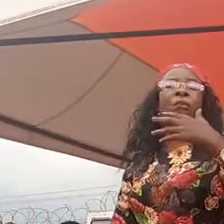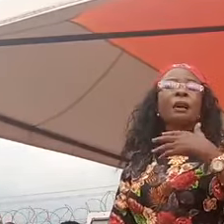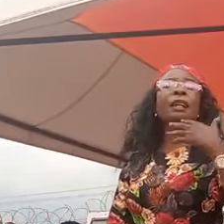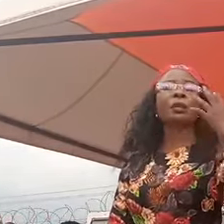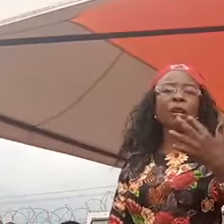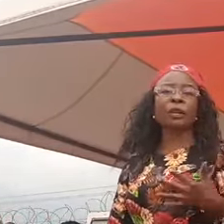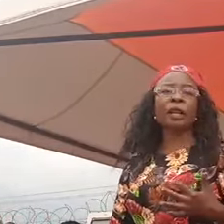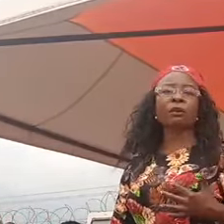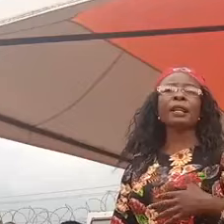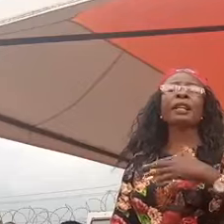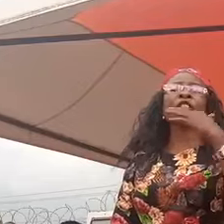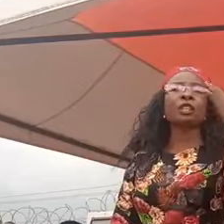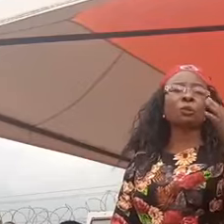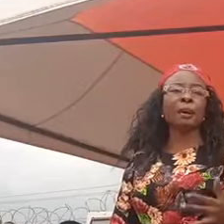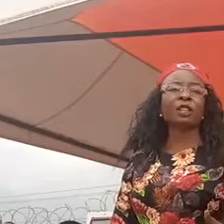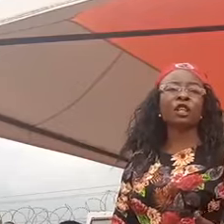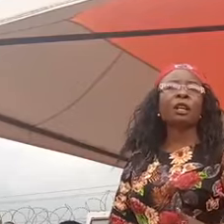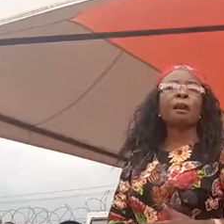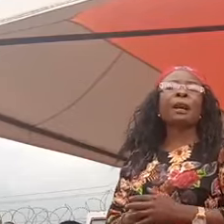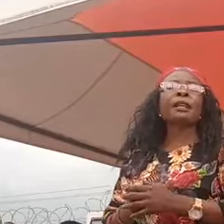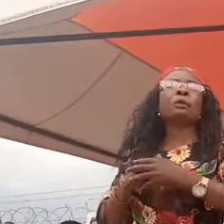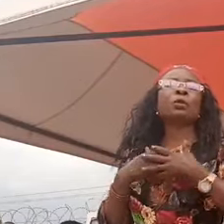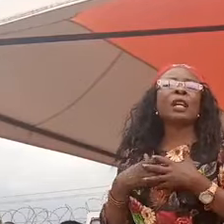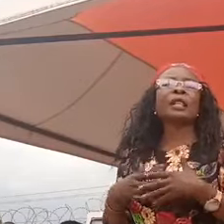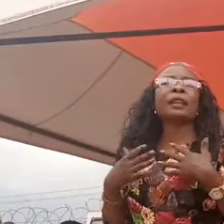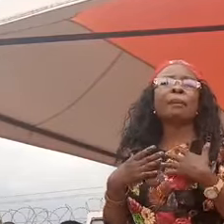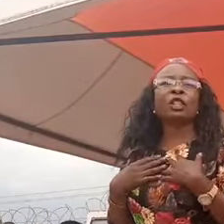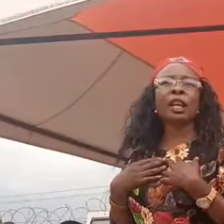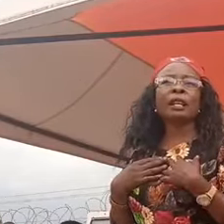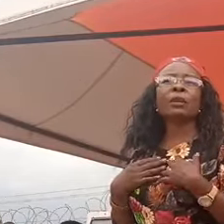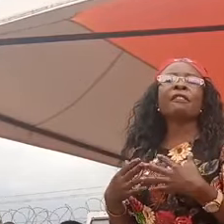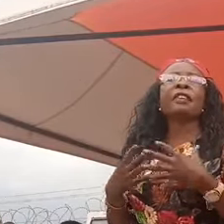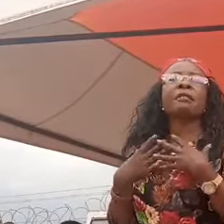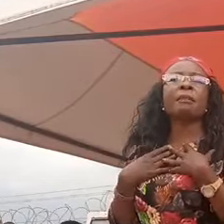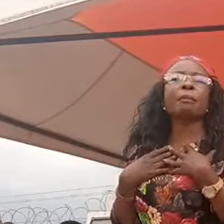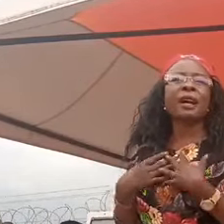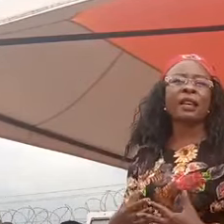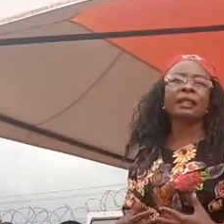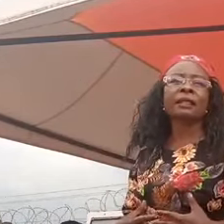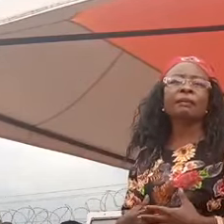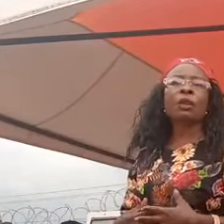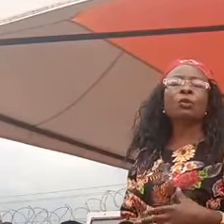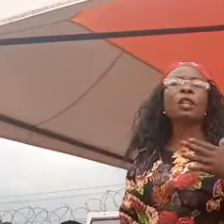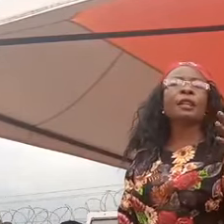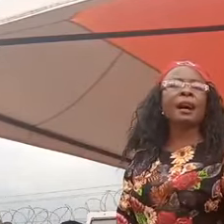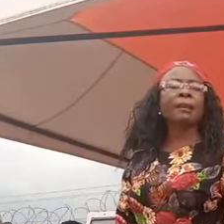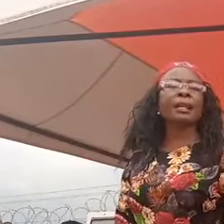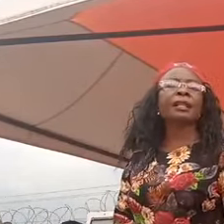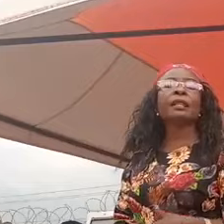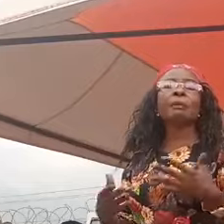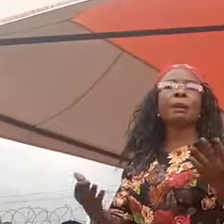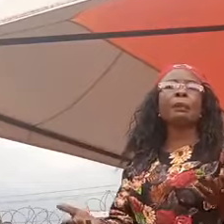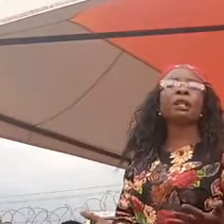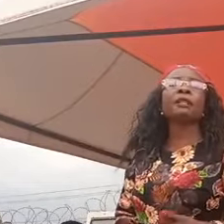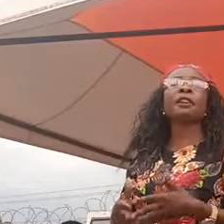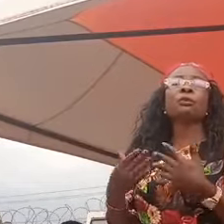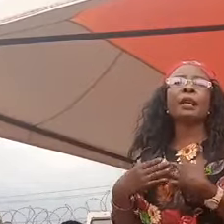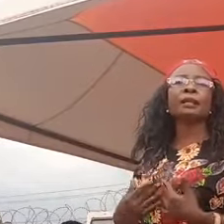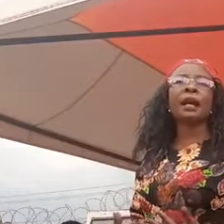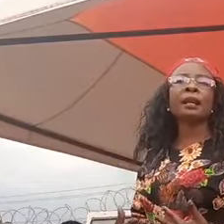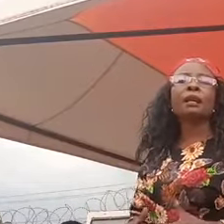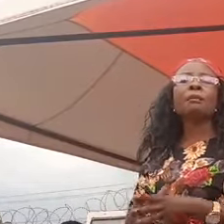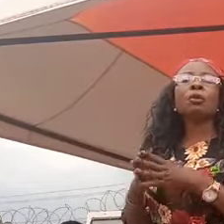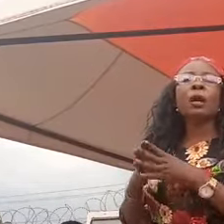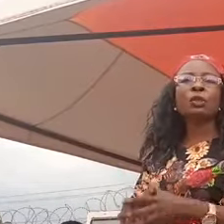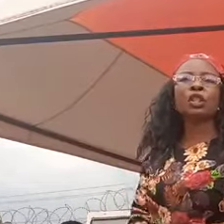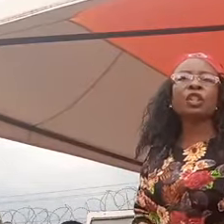kupayo okulaba nga tuyongira kwa. Bannage, chini too much. Bannage, mutukwate nga bachala, we are vulnerable mothers. Tuina abana, tena mwaba polisi fetu